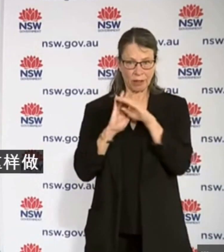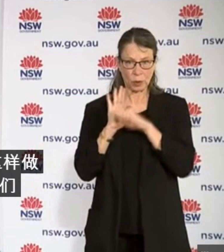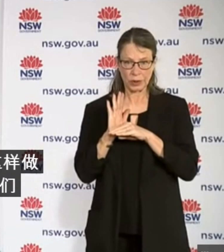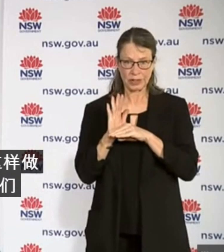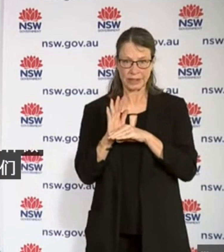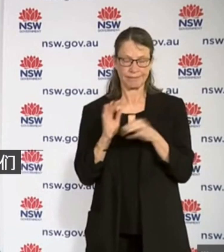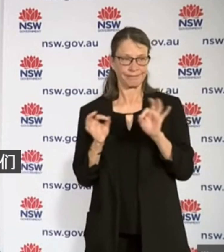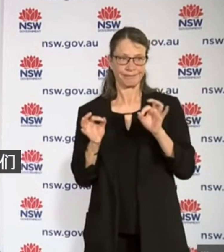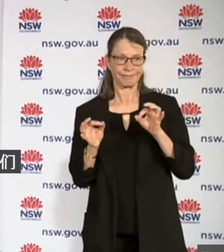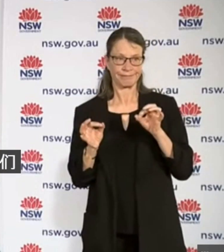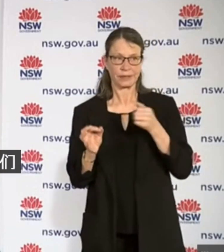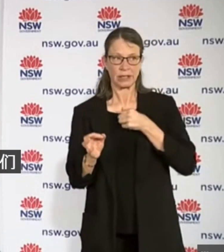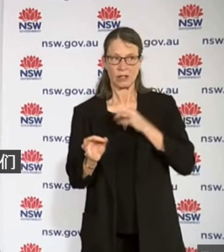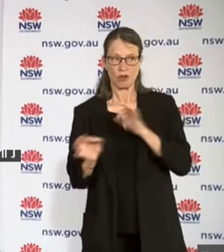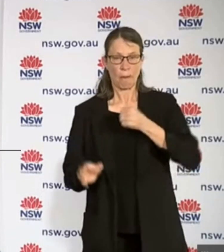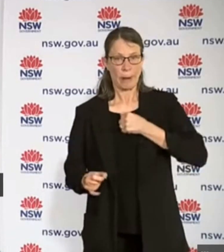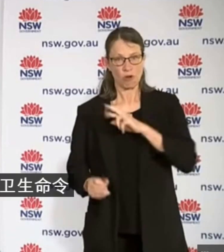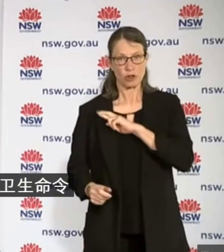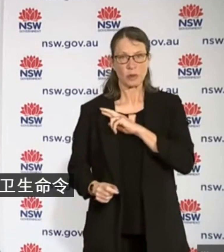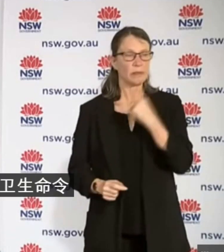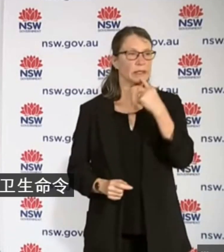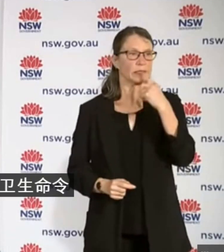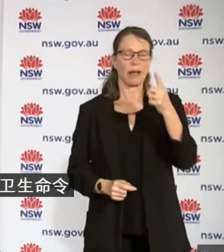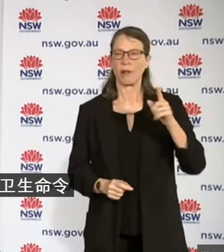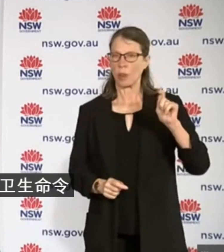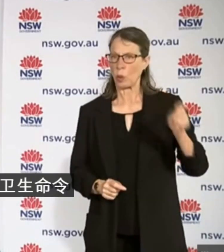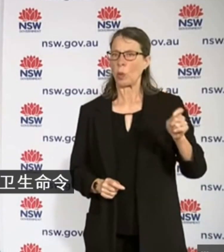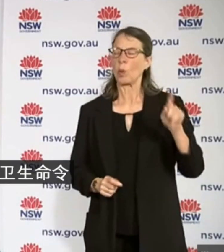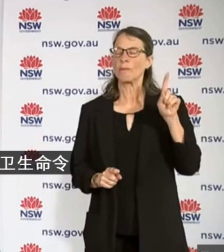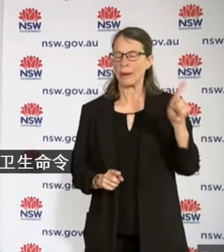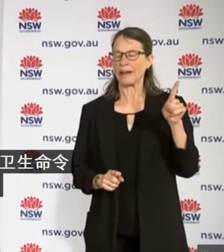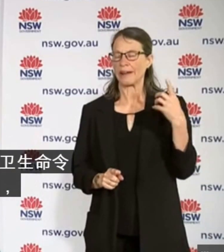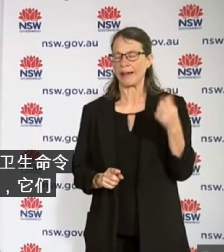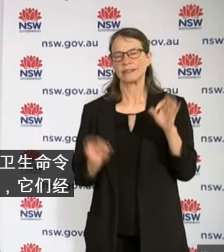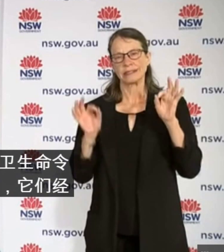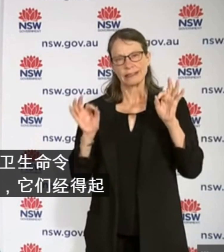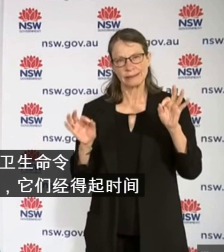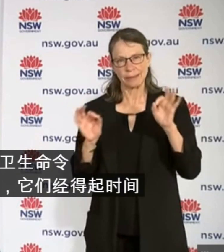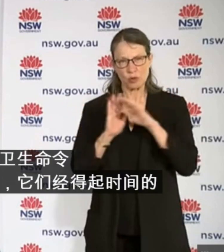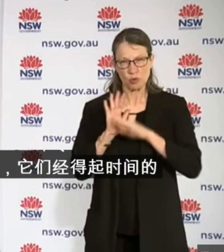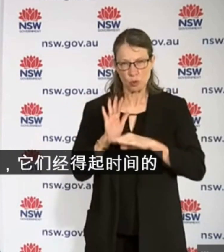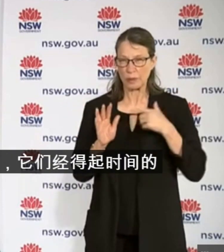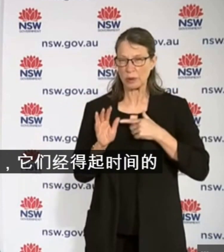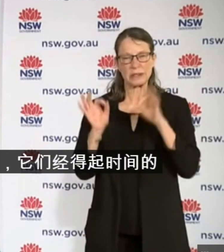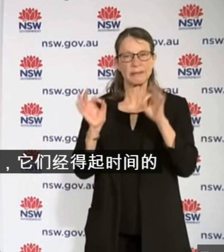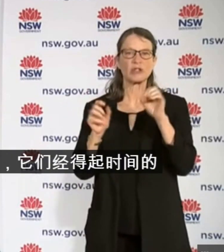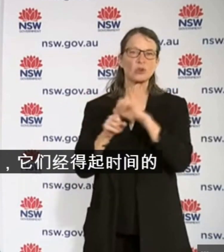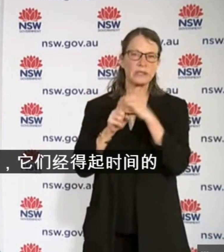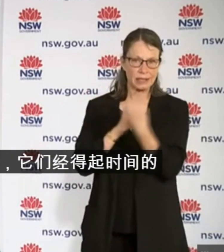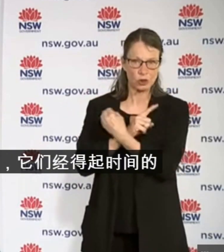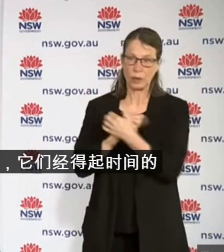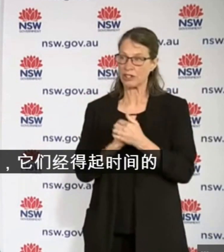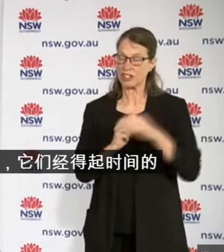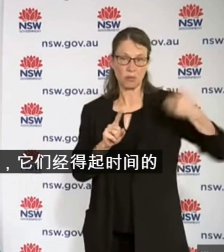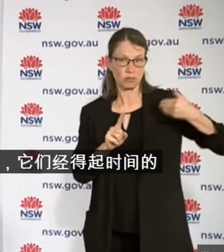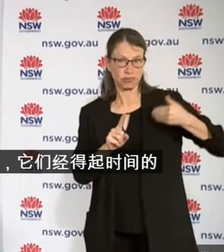advice we have is that public health orders in exceptional circumstances stand the test of time. They stand the test of